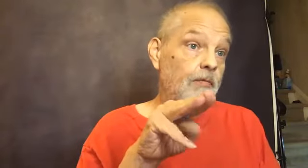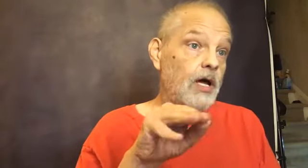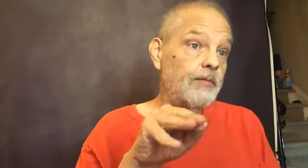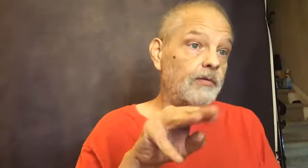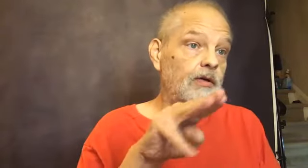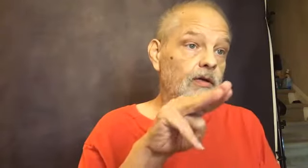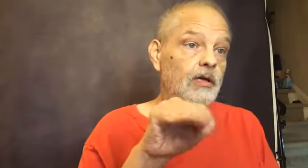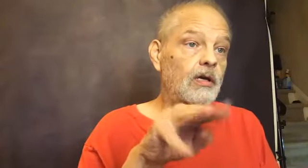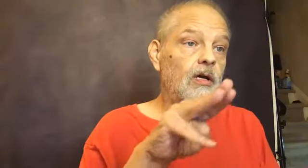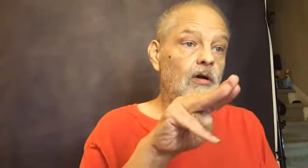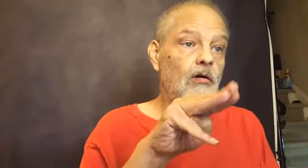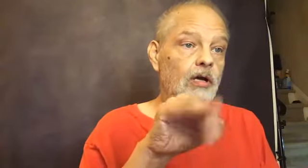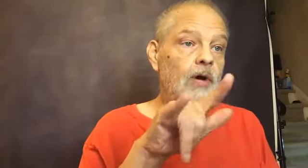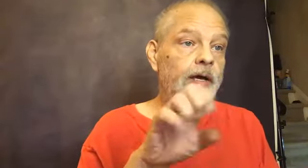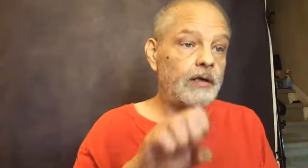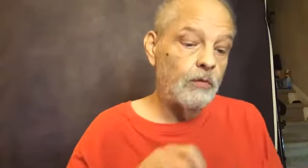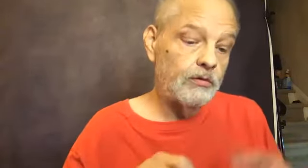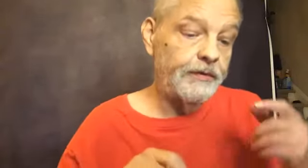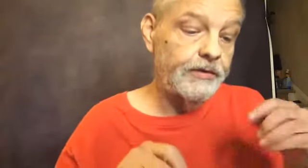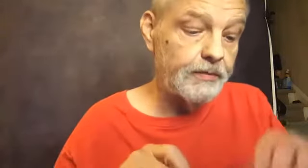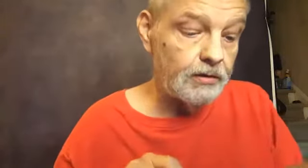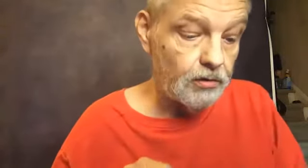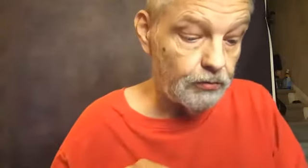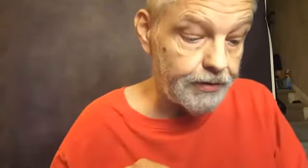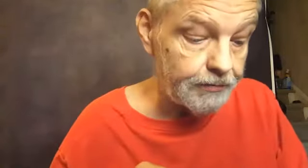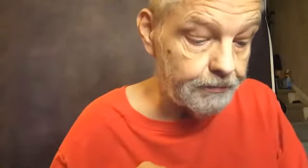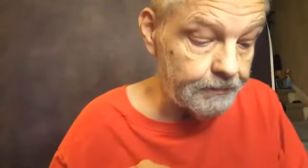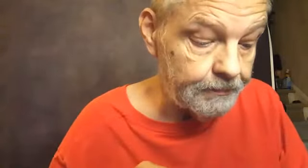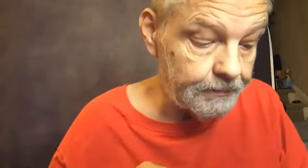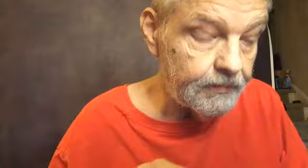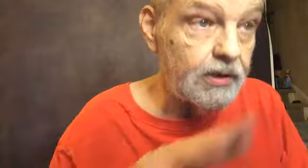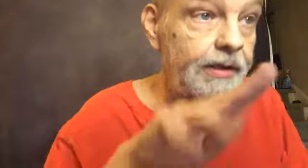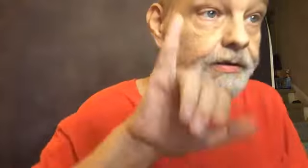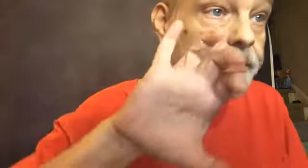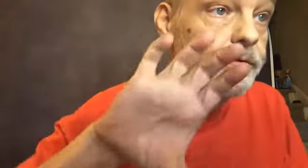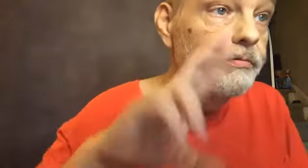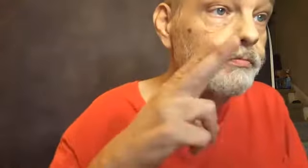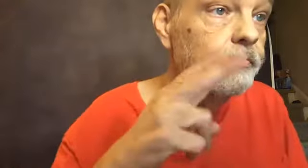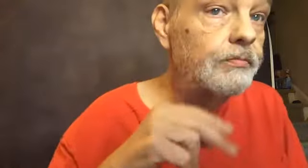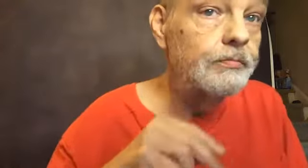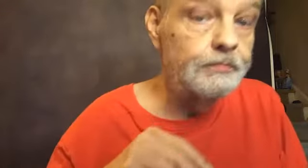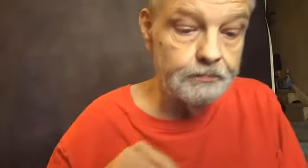MI maybe, or MIL. I would fingerspell the whole thing. Inch.